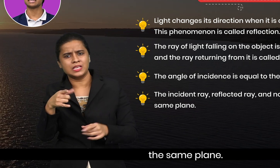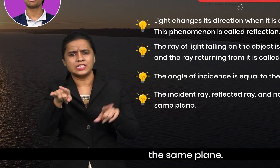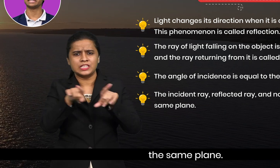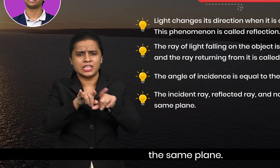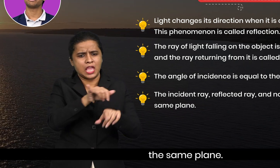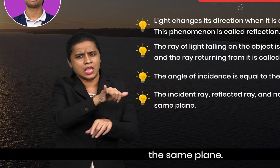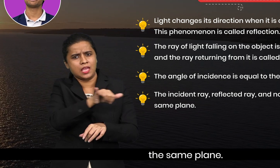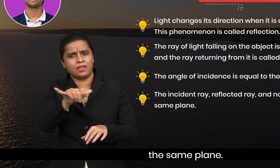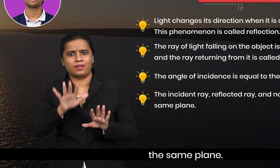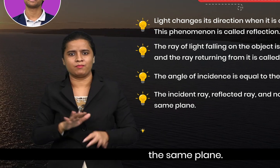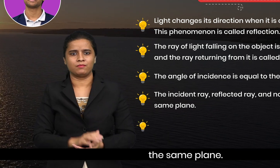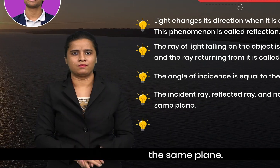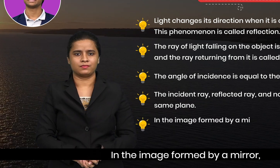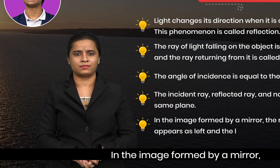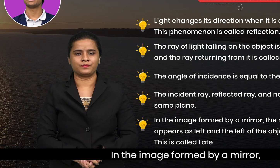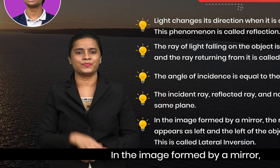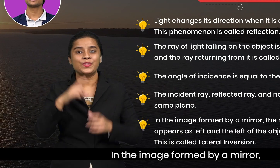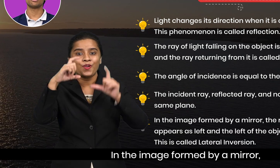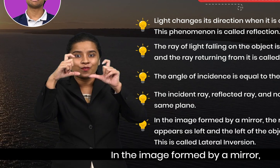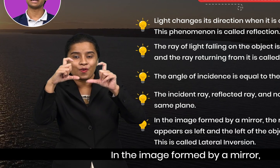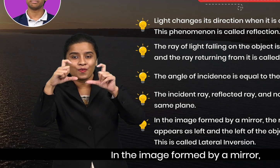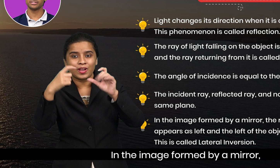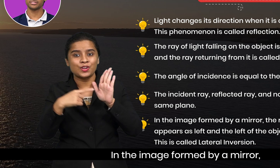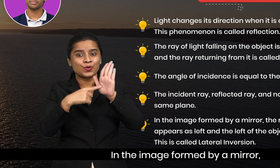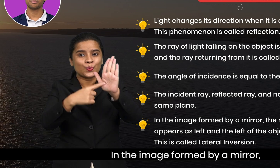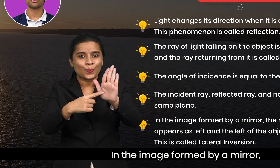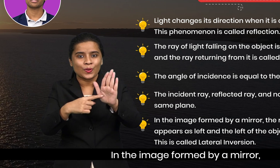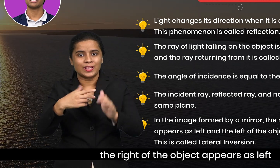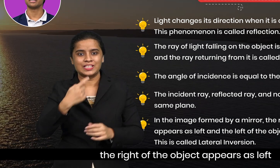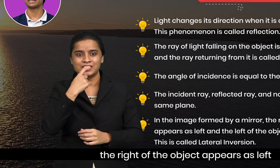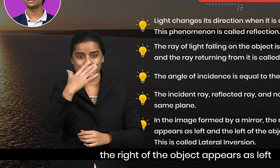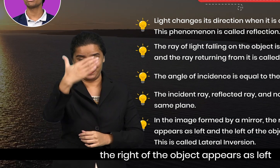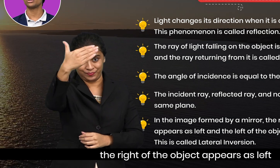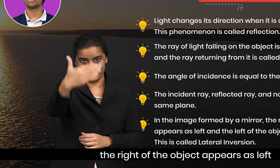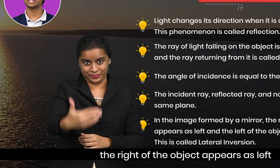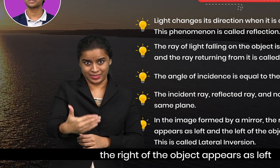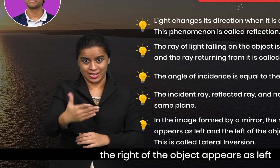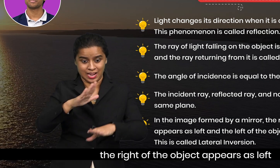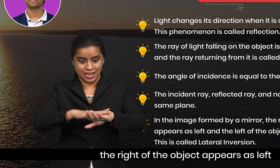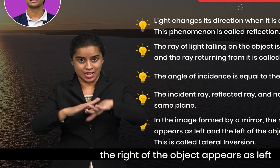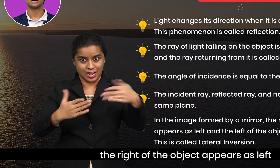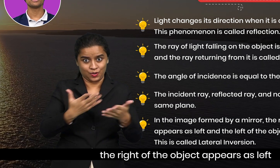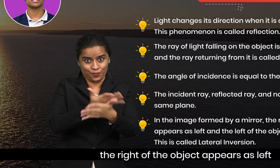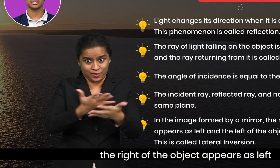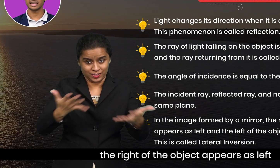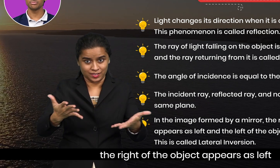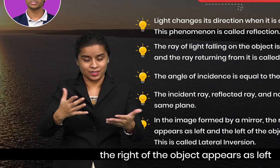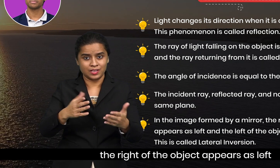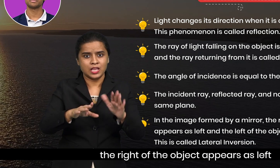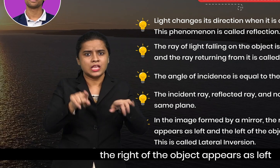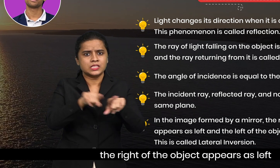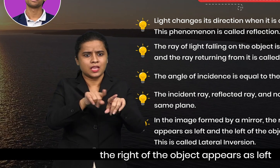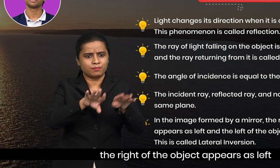in the same plane. In the image formed by a mirror, the right of the object appears as